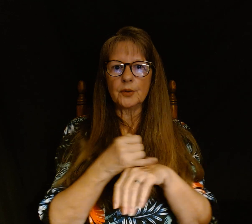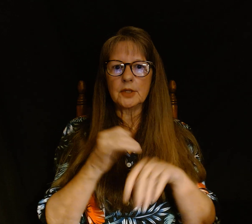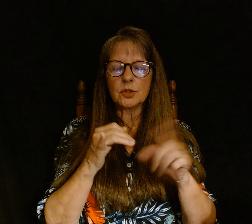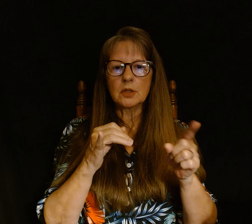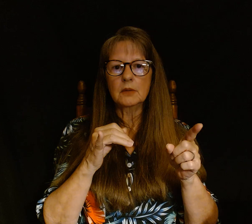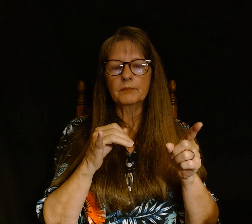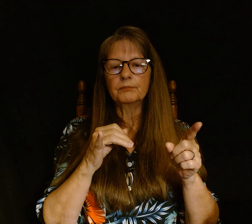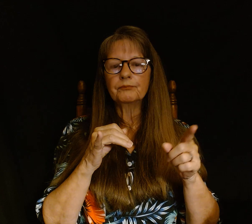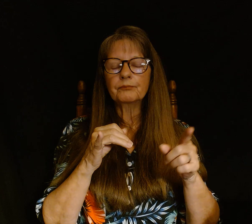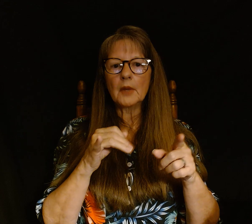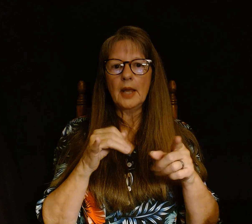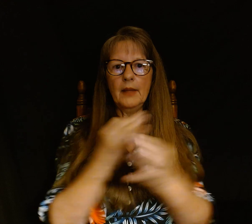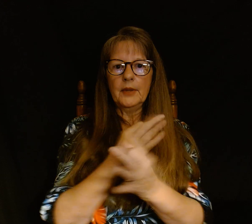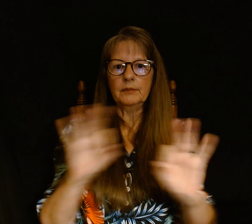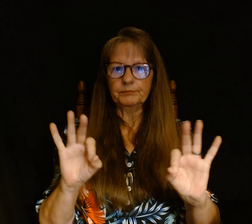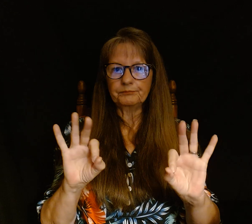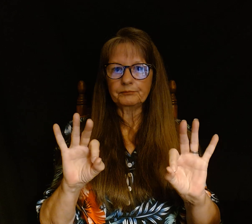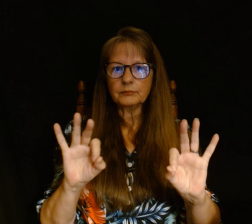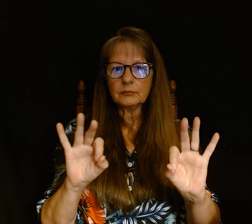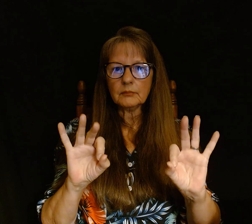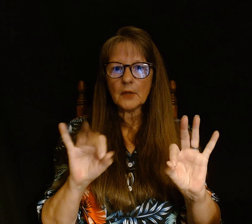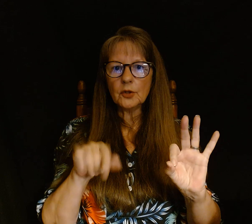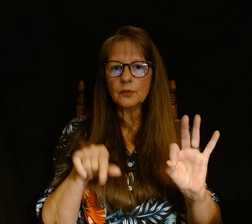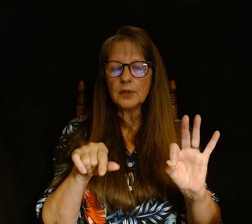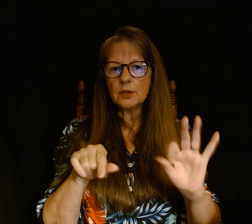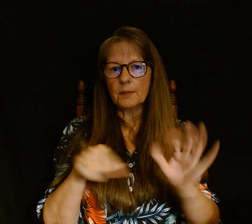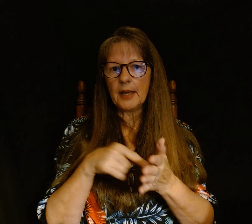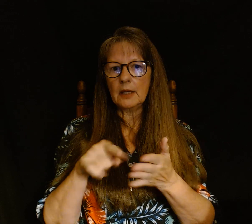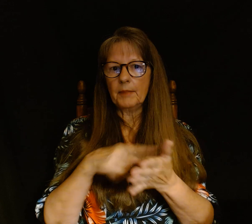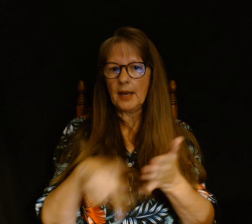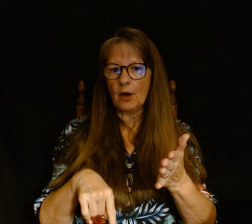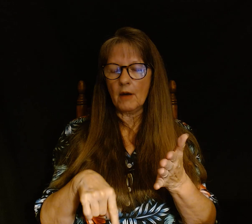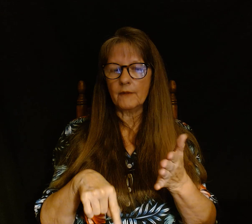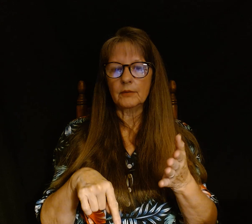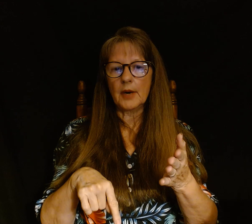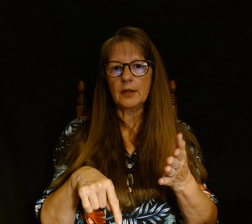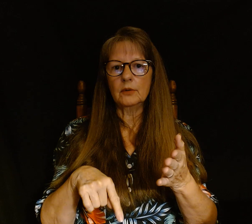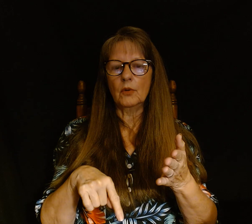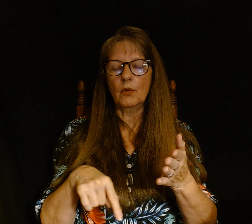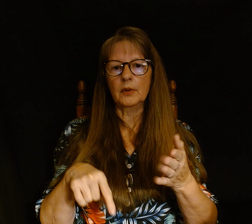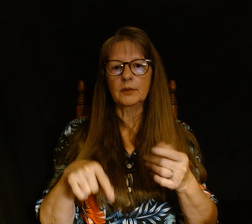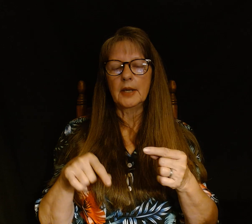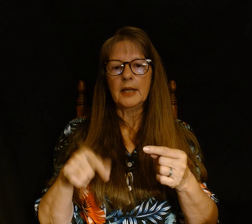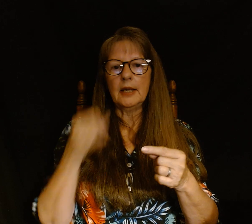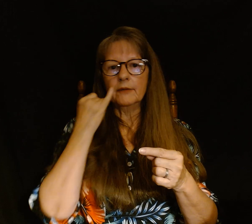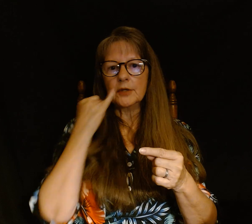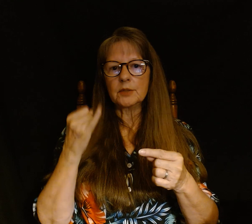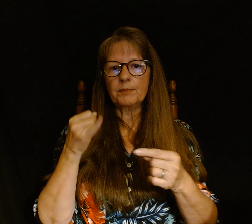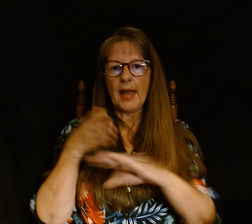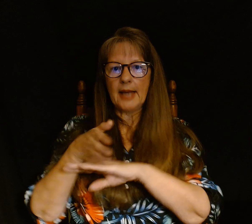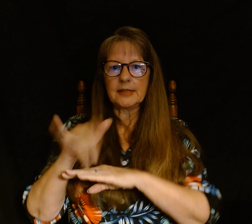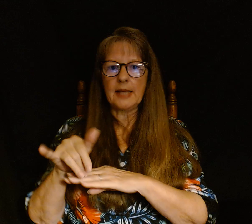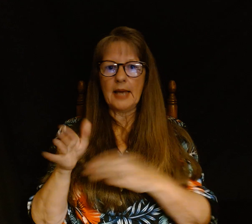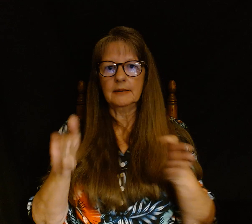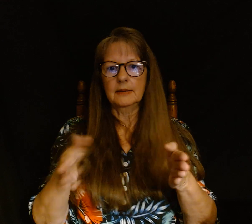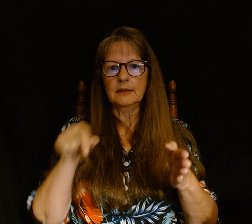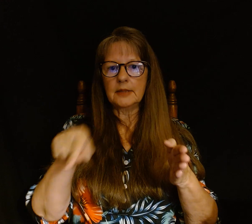interest, and then you'll need to pay it off, right? Or if it's past that